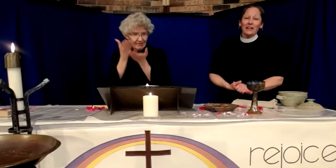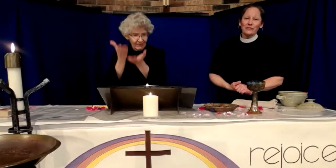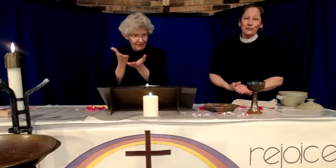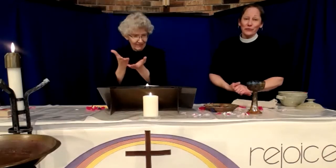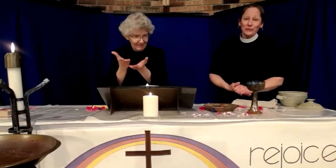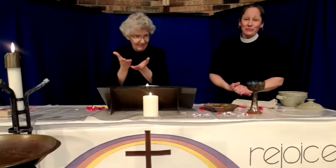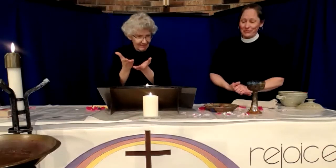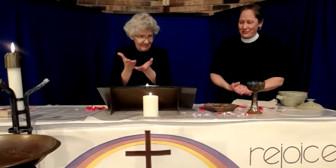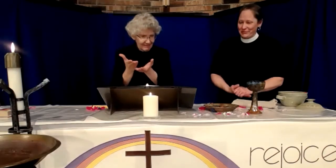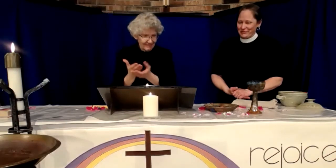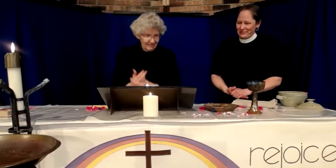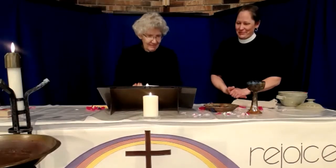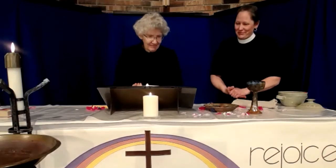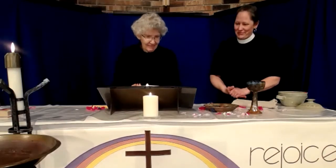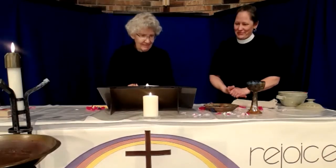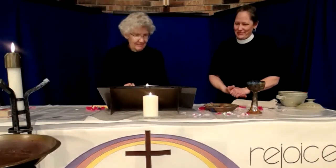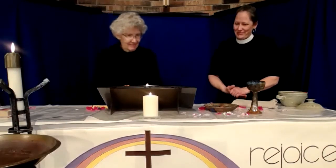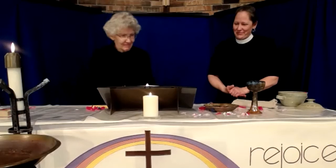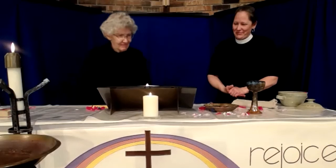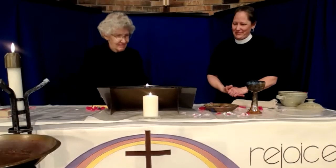and God's food.